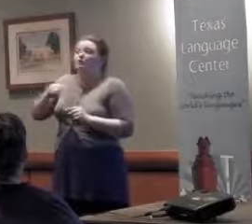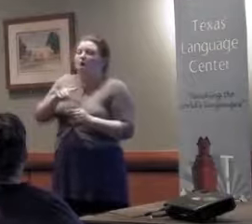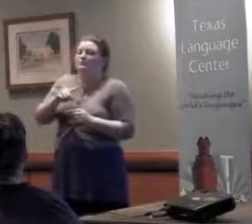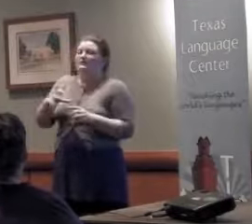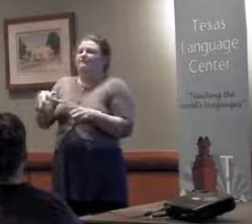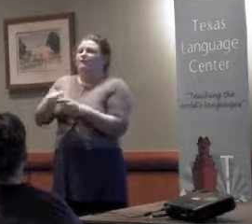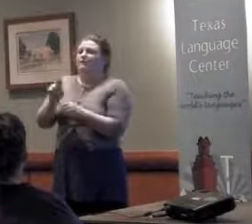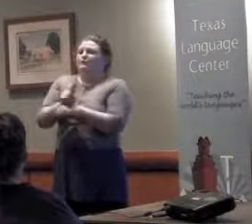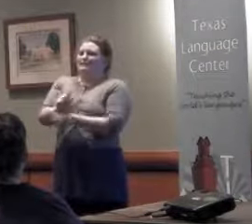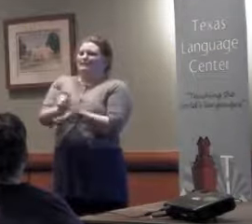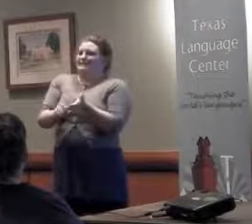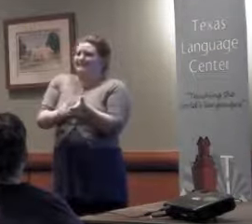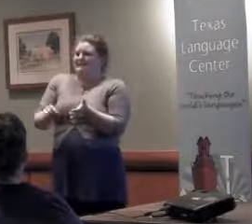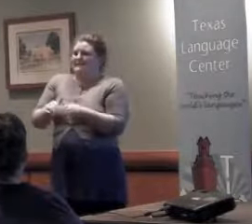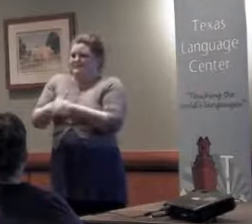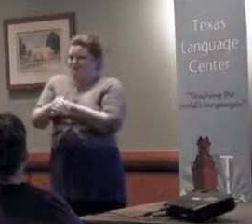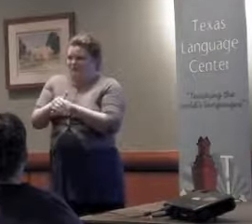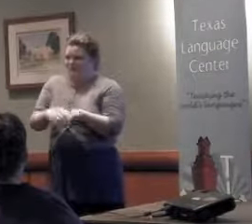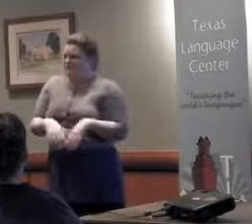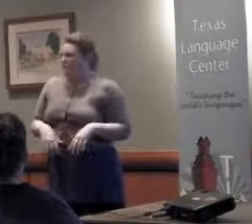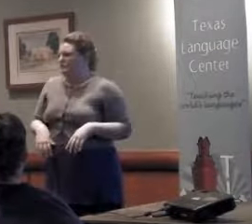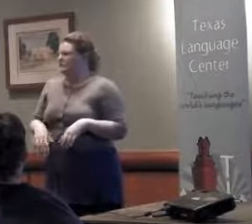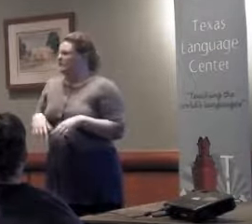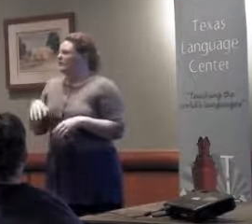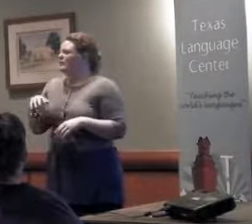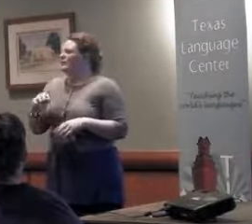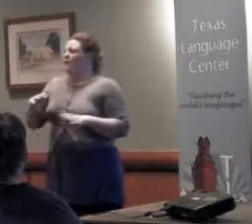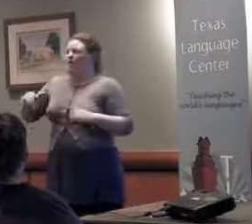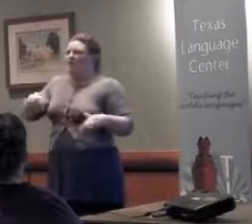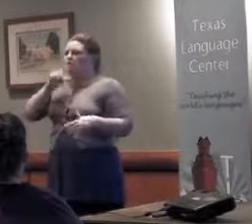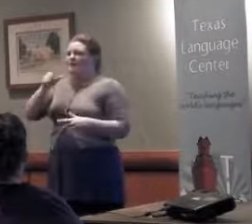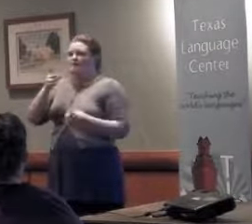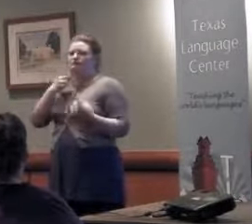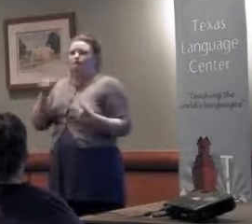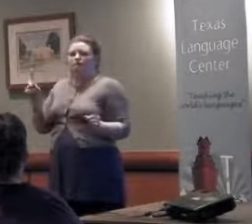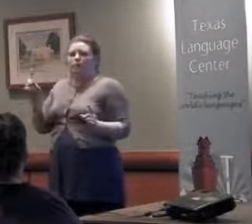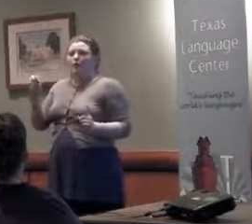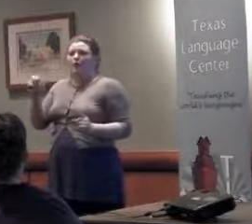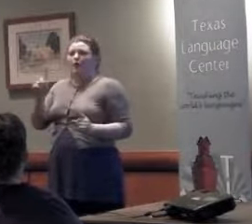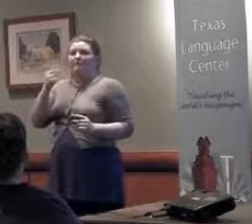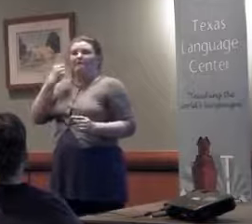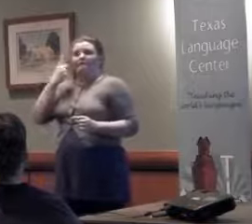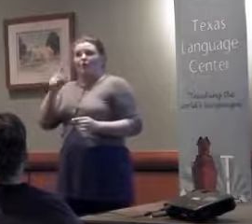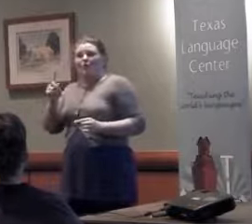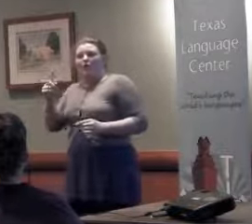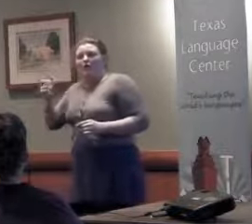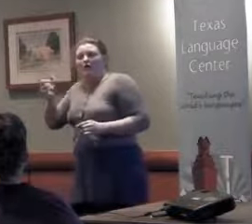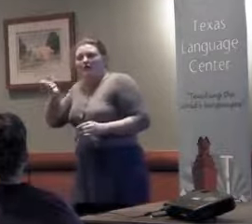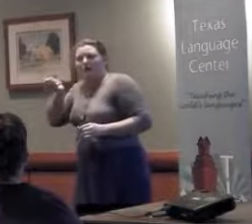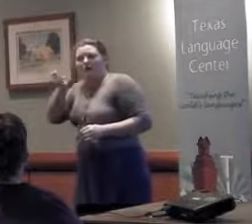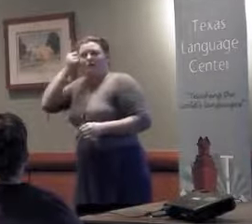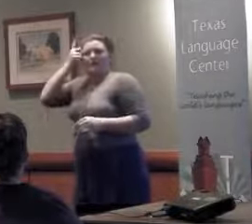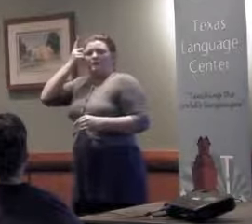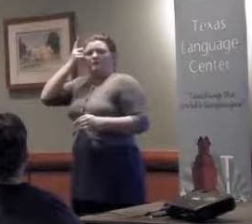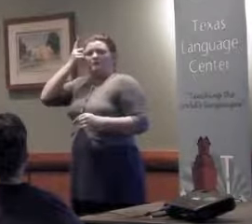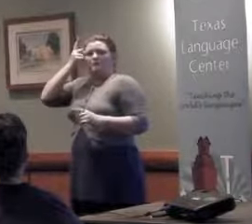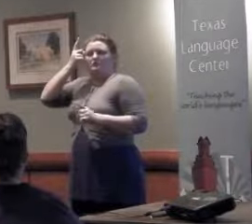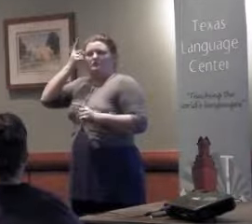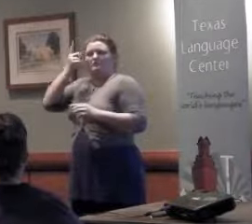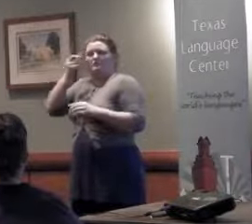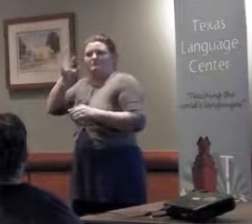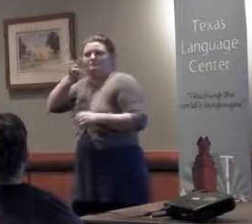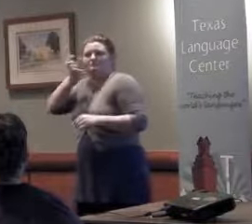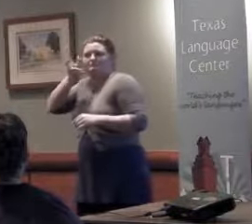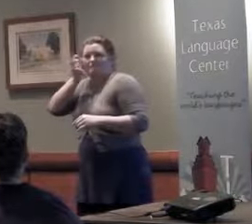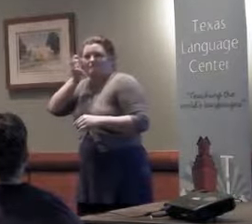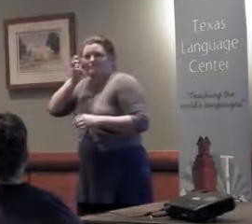use of English. We haven't quite reached the point where, for a comprehension part of the exam, then